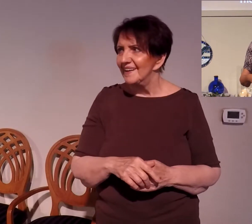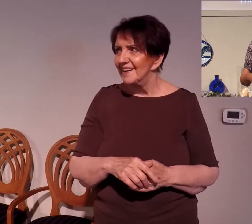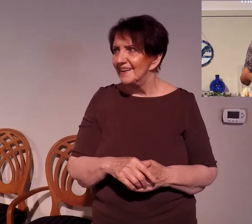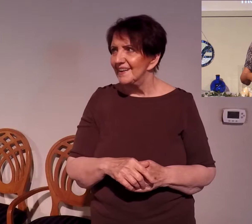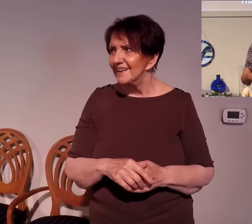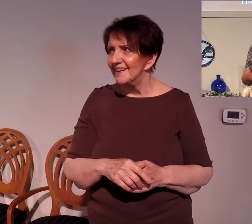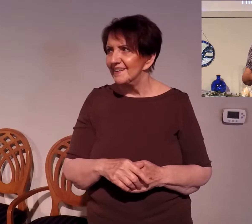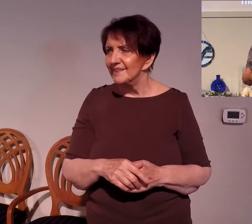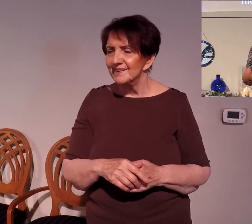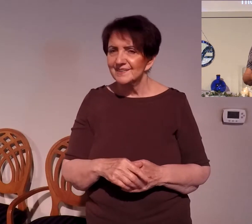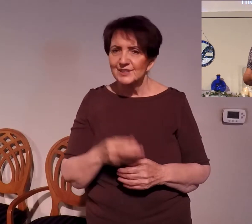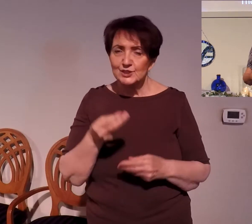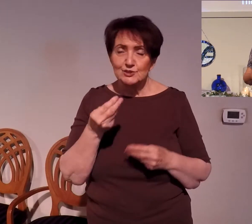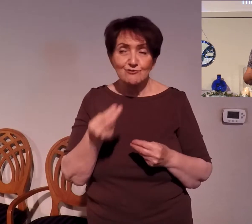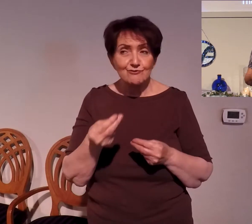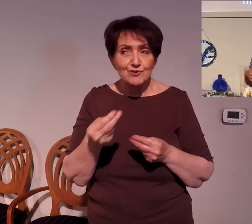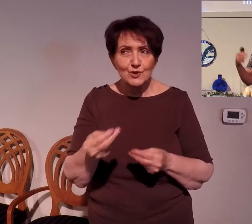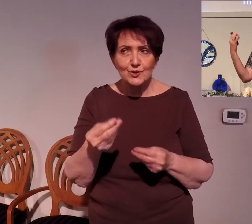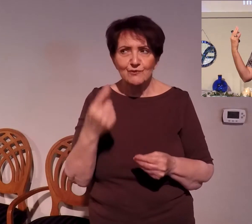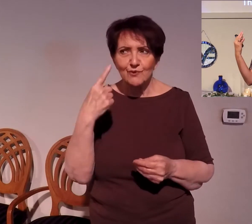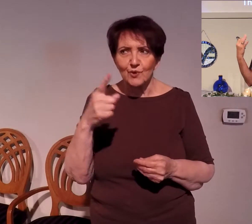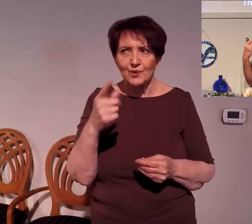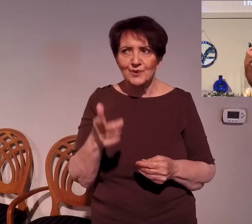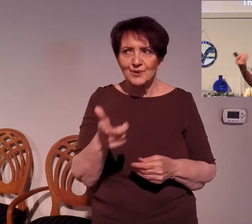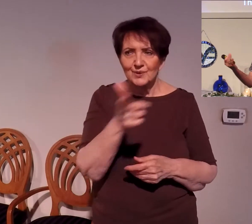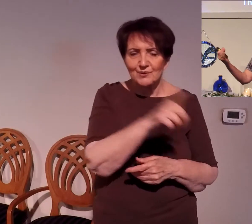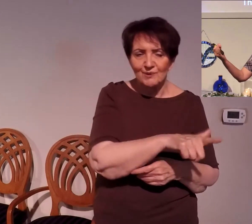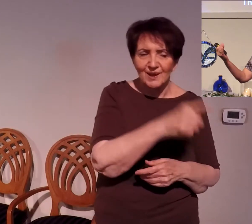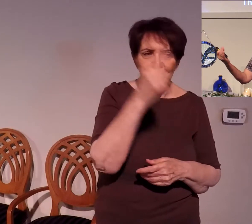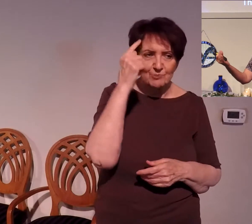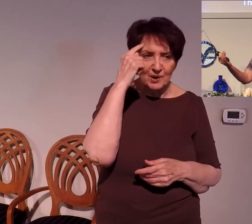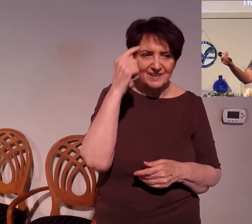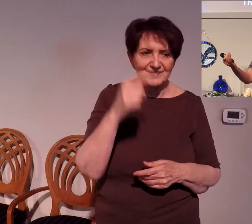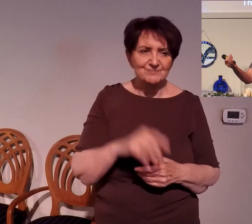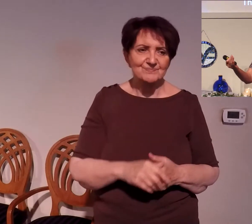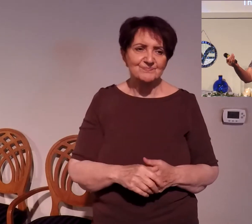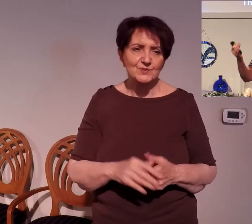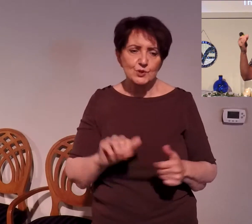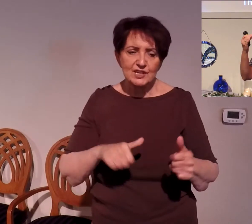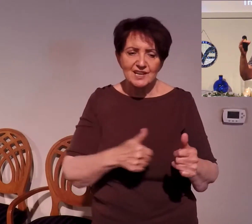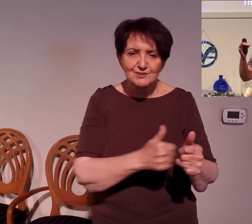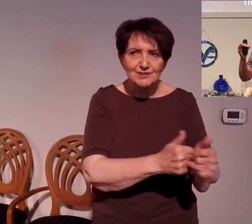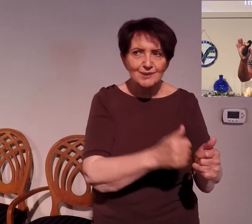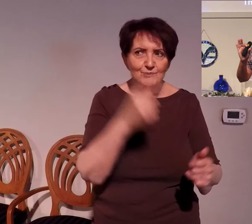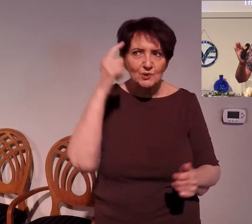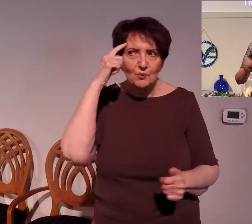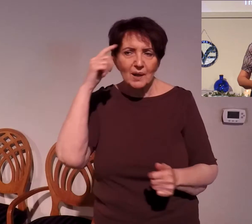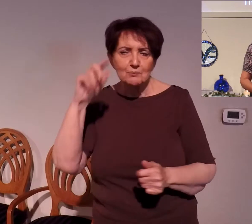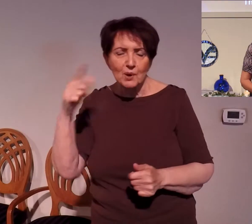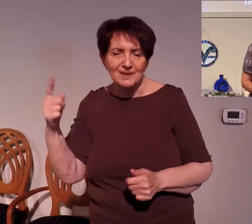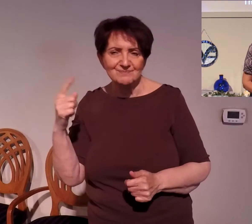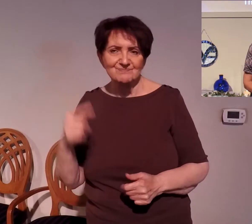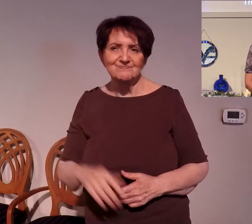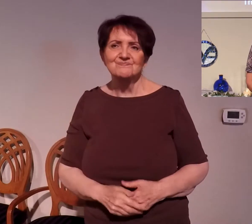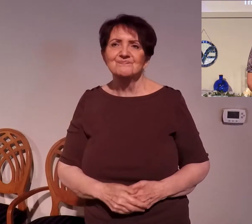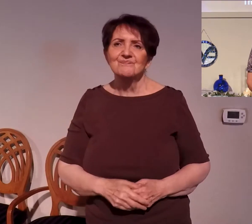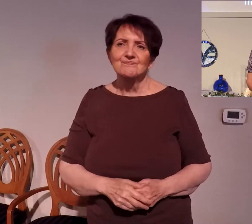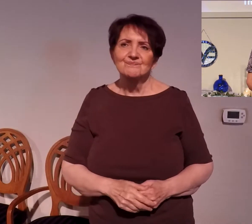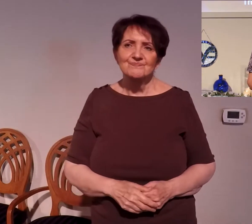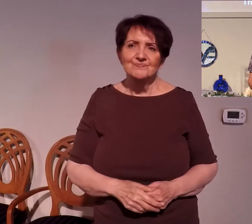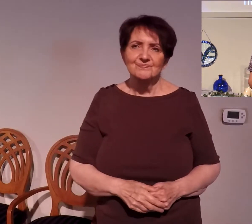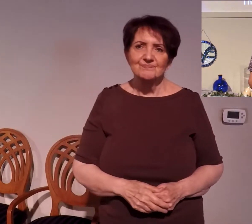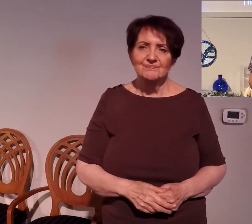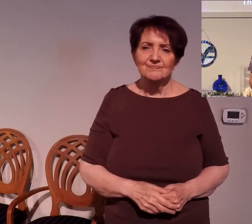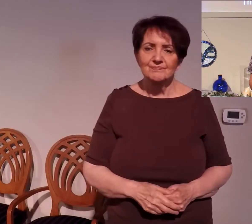Give food for your left brain so that it can catch up to what your right brain and your heart already know. So it's brilliant. So it's a brilliant